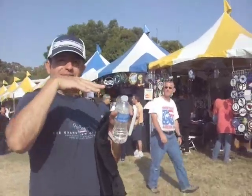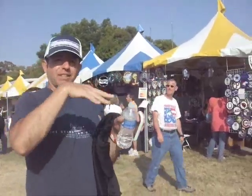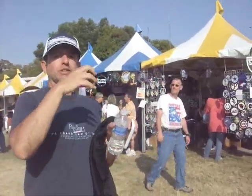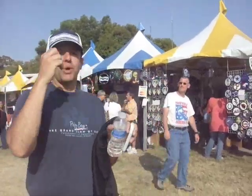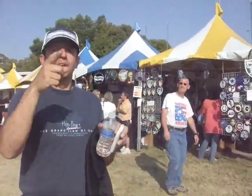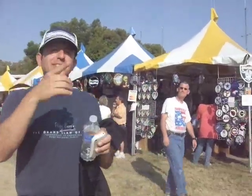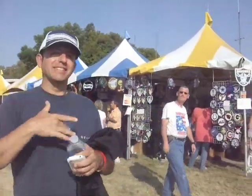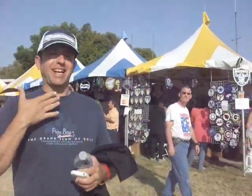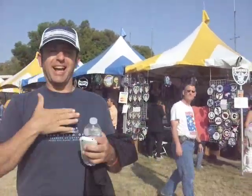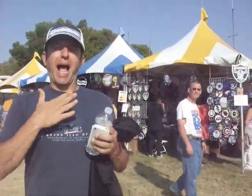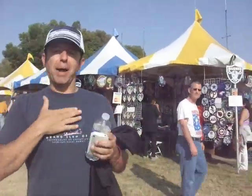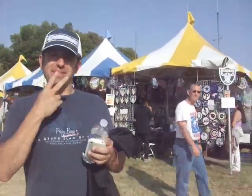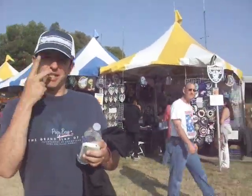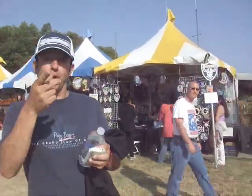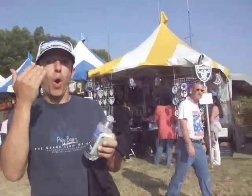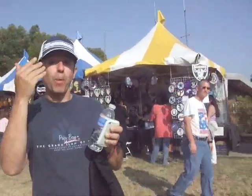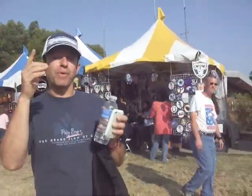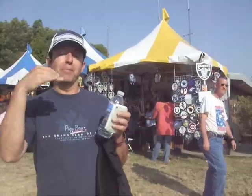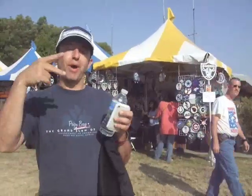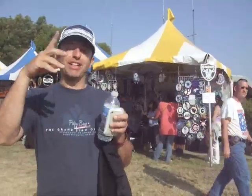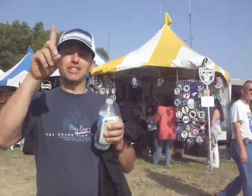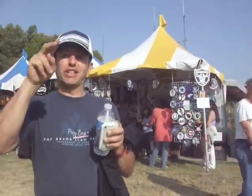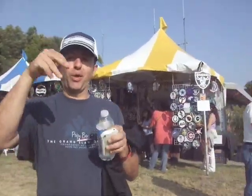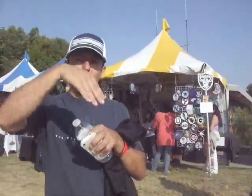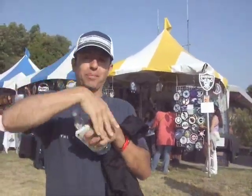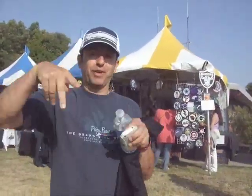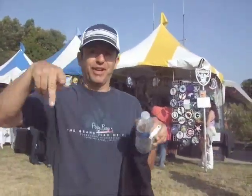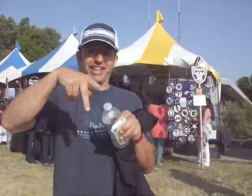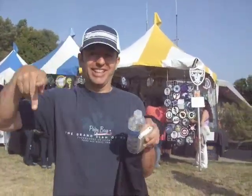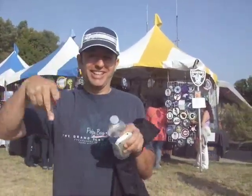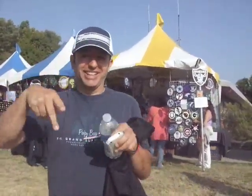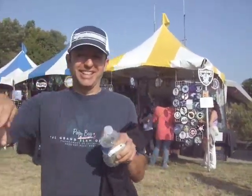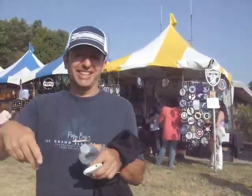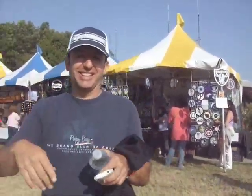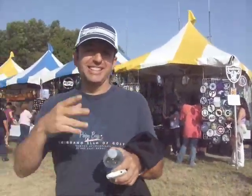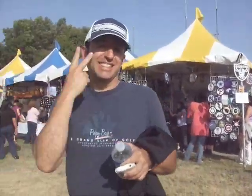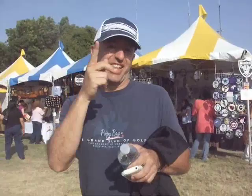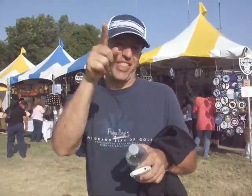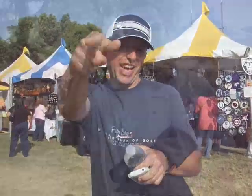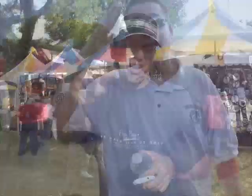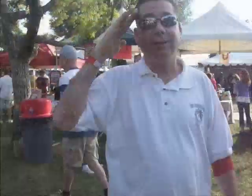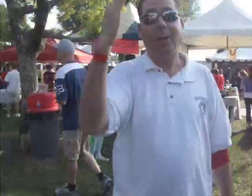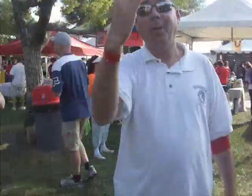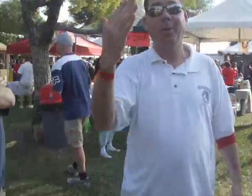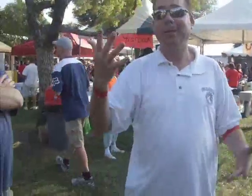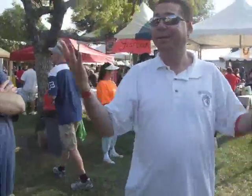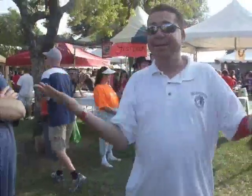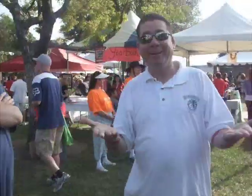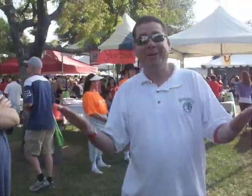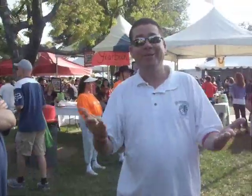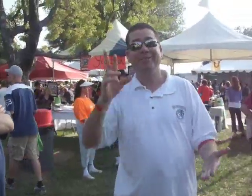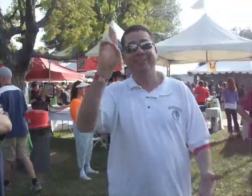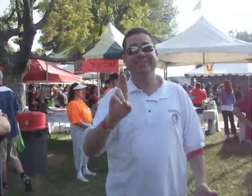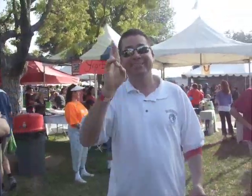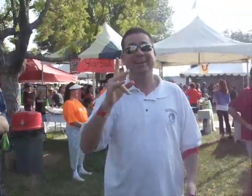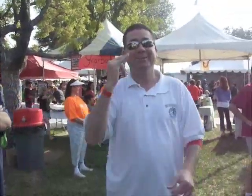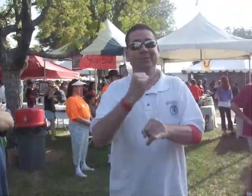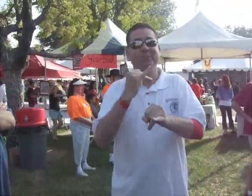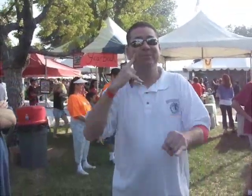that I say. There's a picking